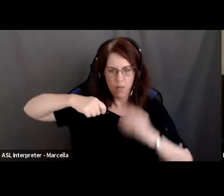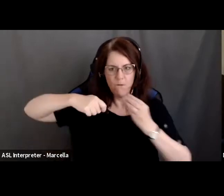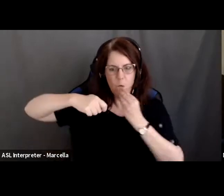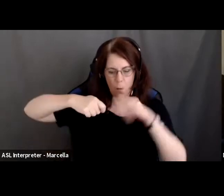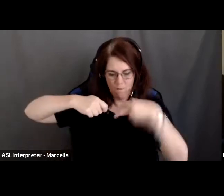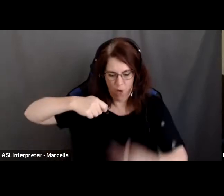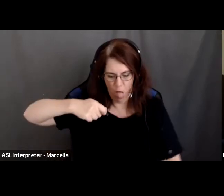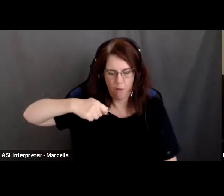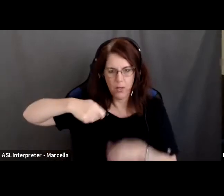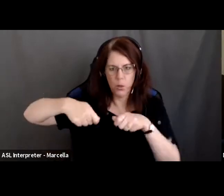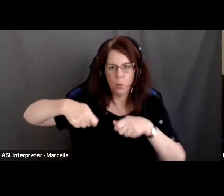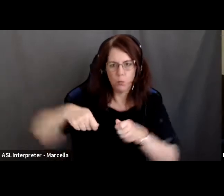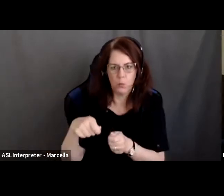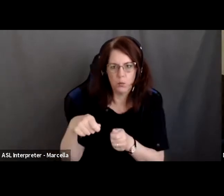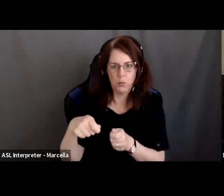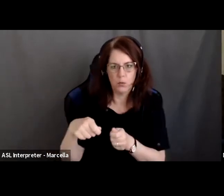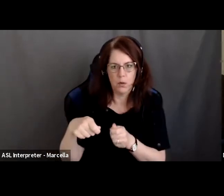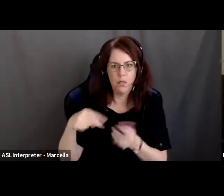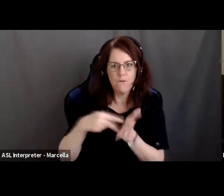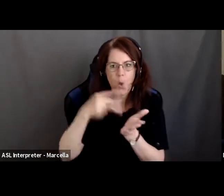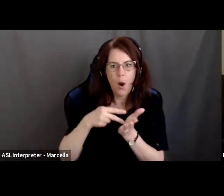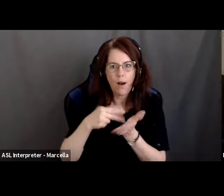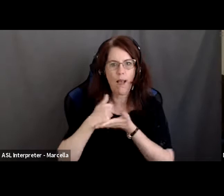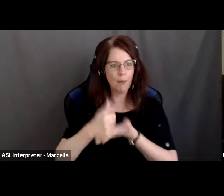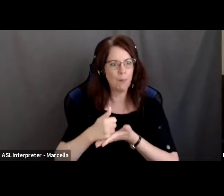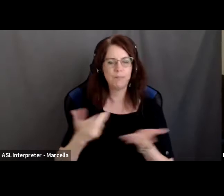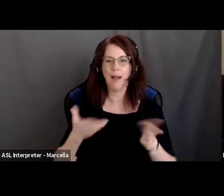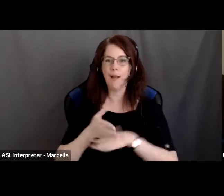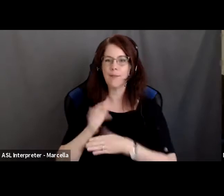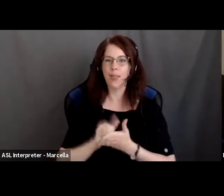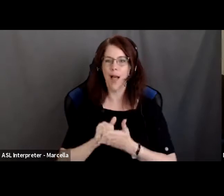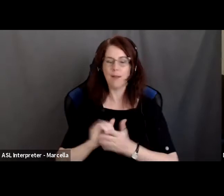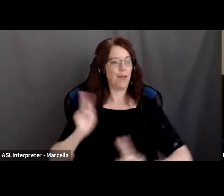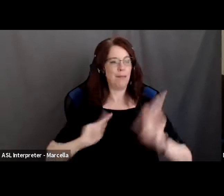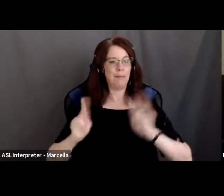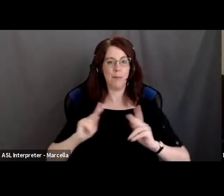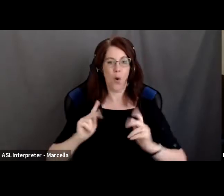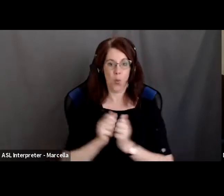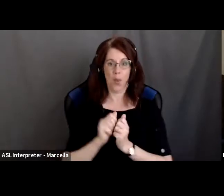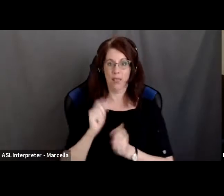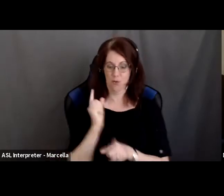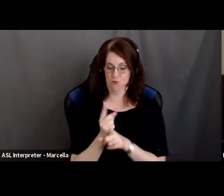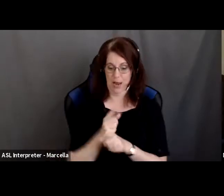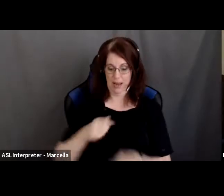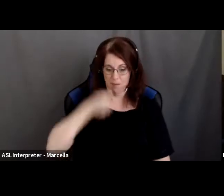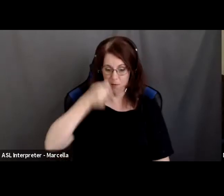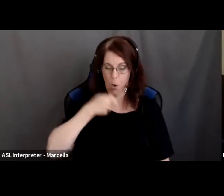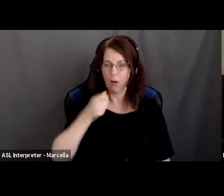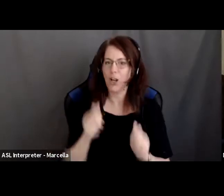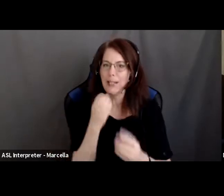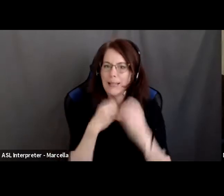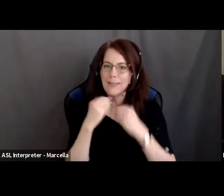So angling a fork helped. And then after that, the people that had the right solution were able to eat.